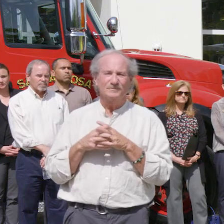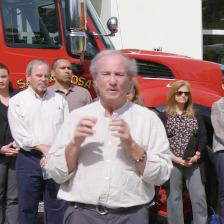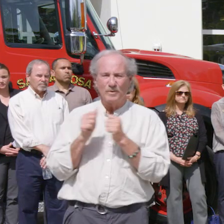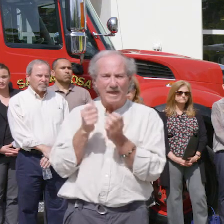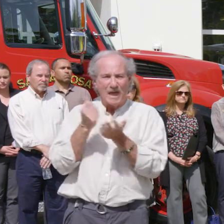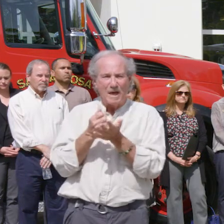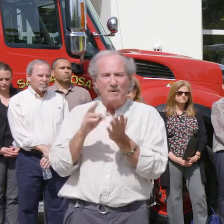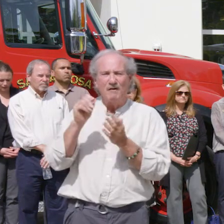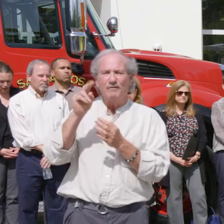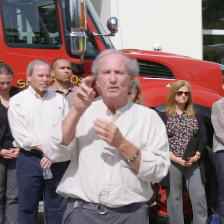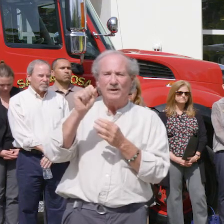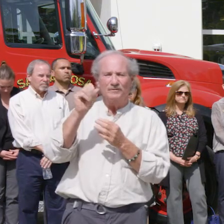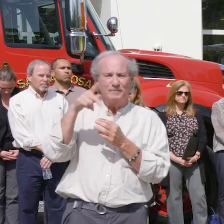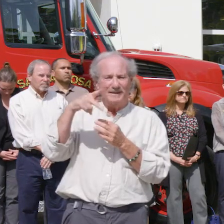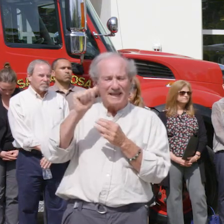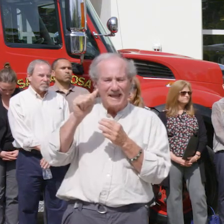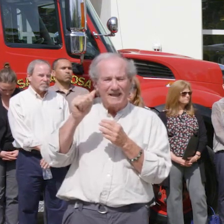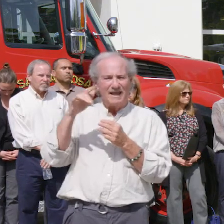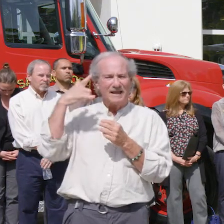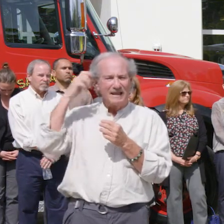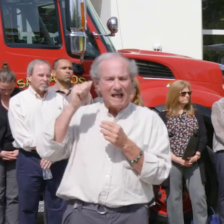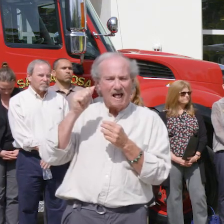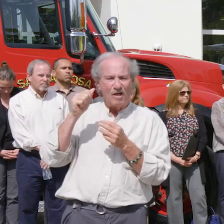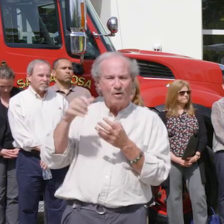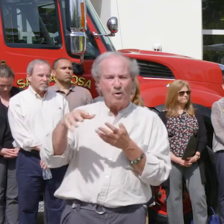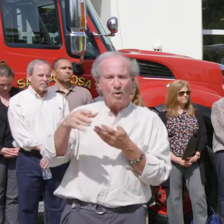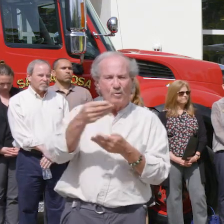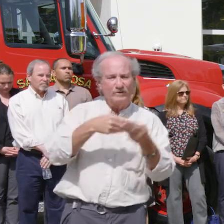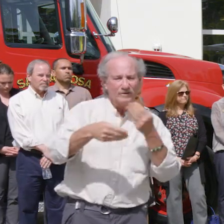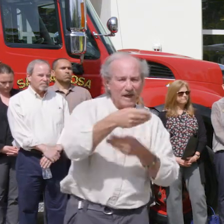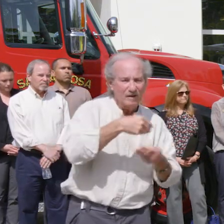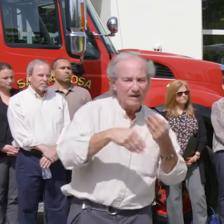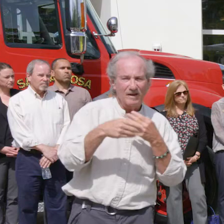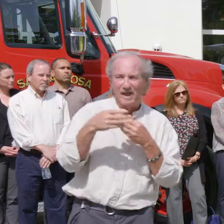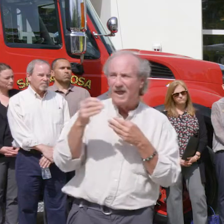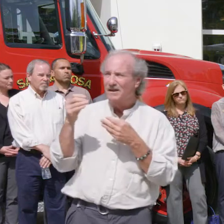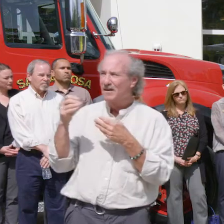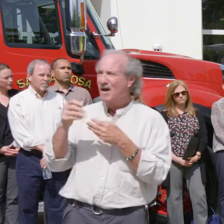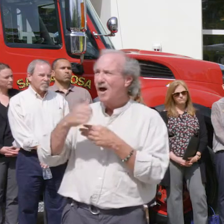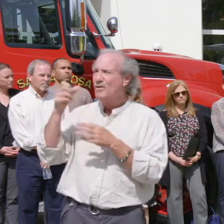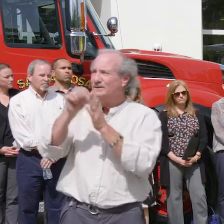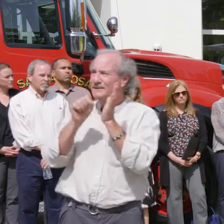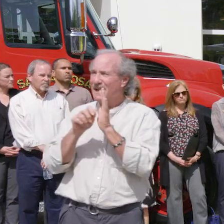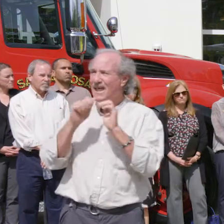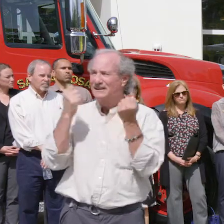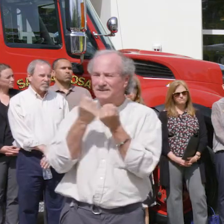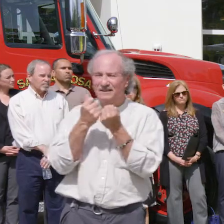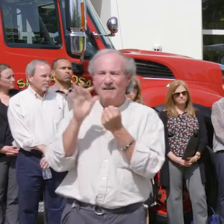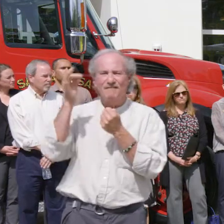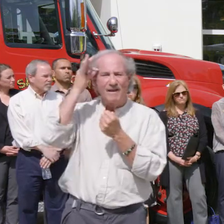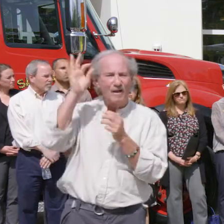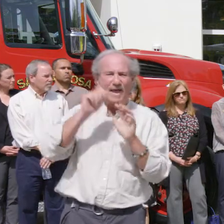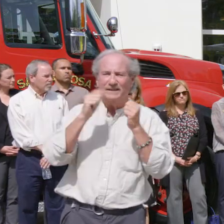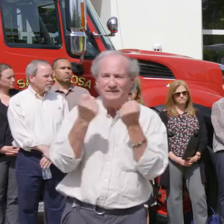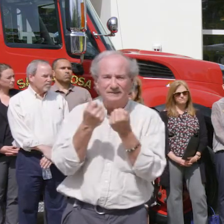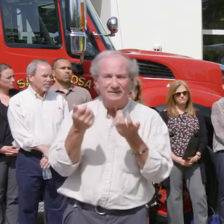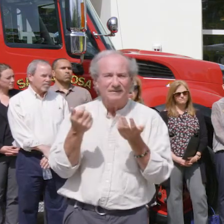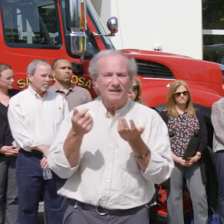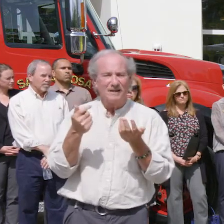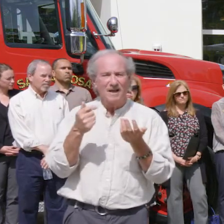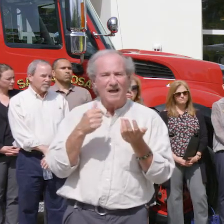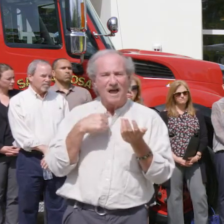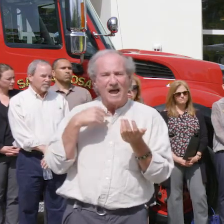help of US EPA, Cal Recycle, USACE, and all the other state agencies and federal agencies, I